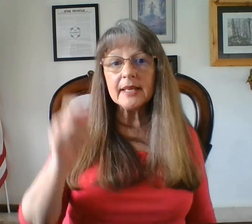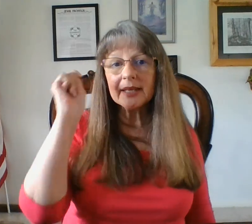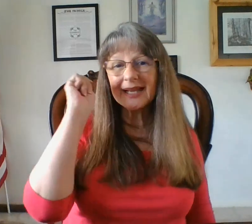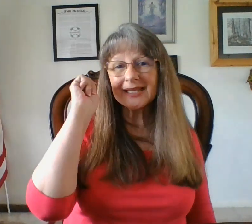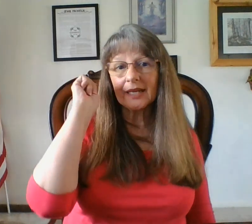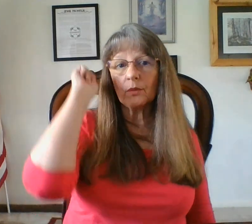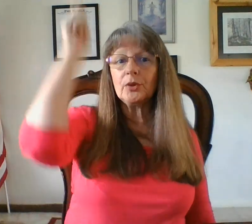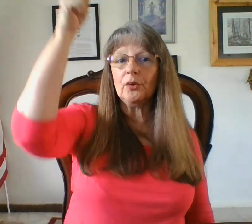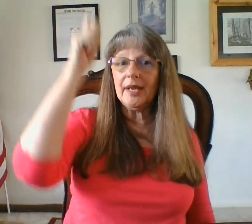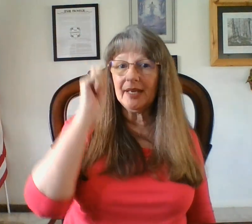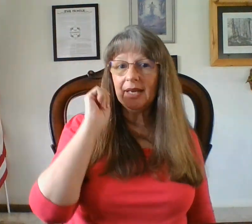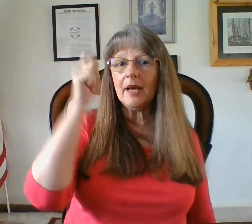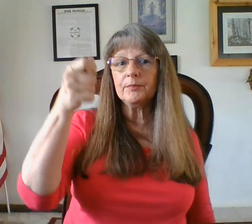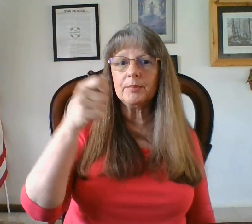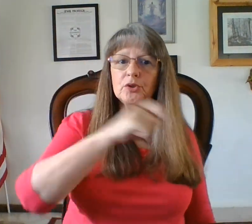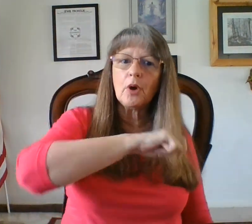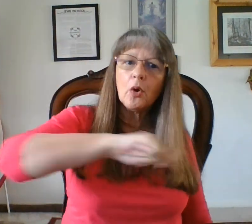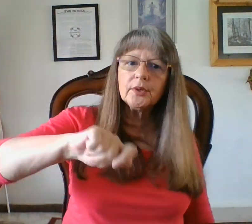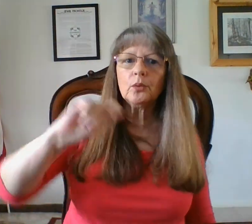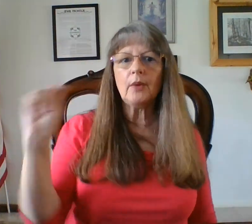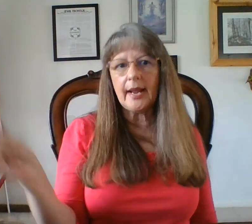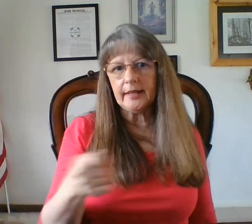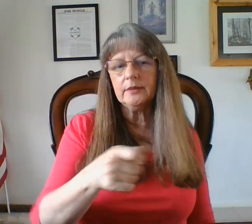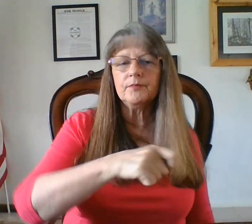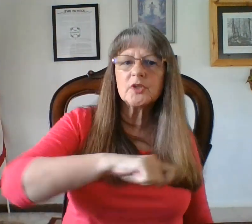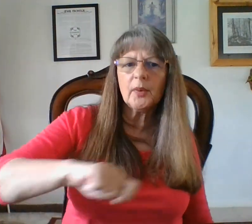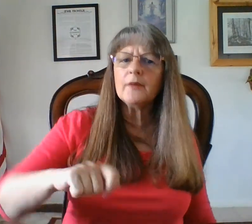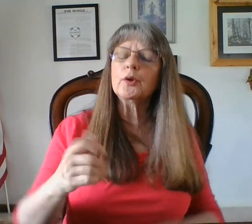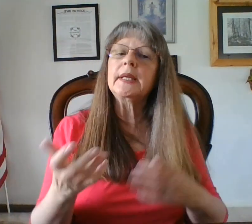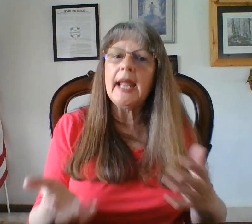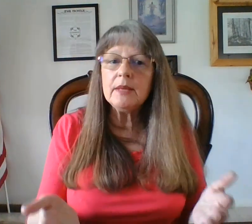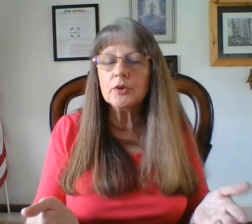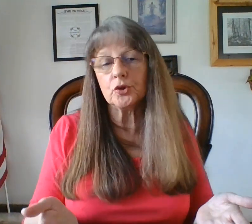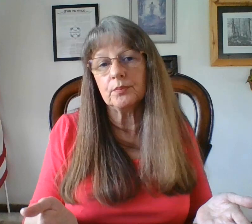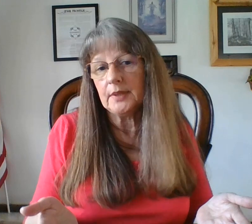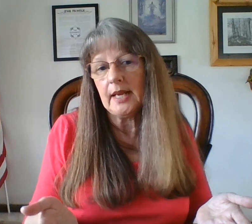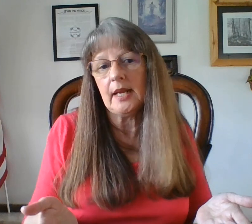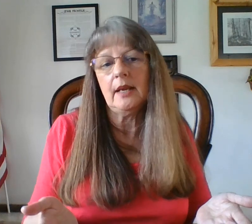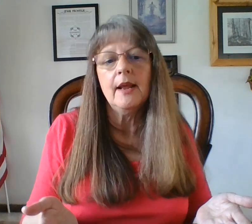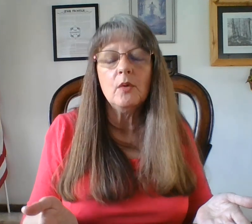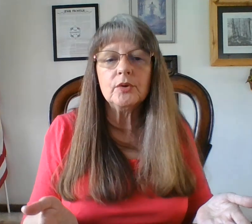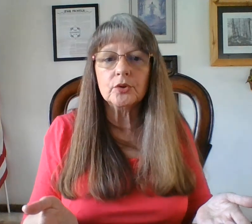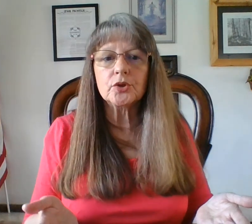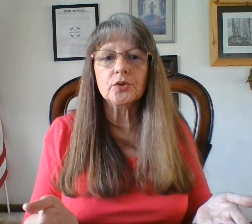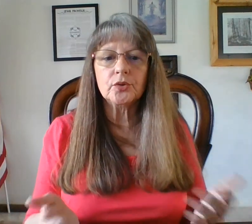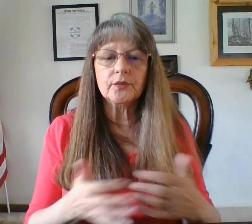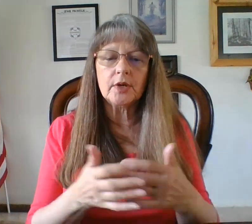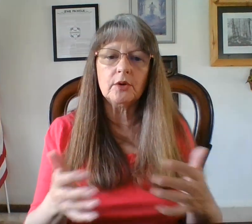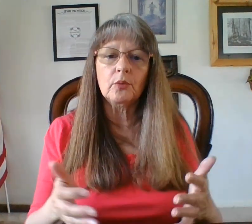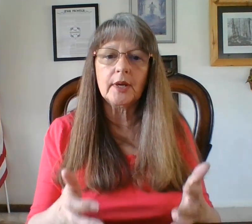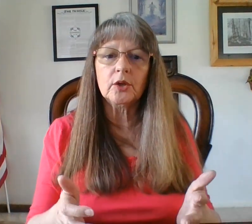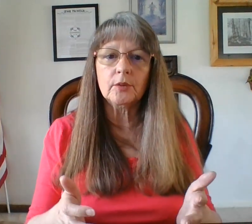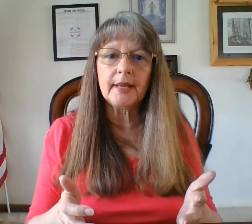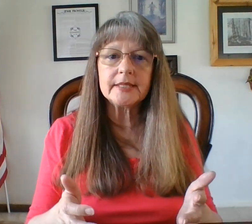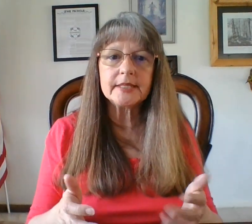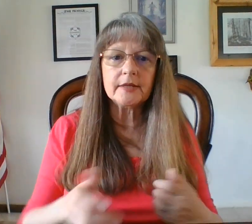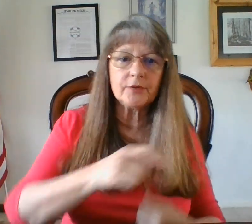Badminton is like when you're hitting it up, but you're holding a racket. So whatever game that you're playing with your children are done on a regular basis. If